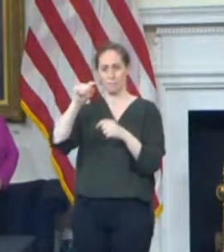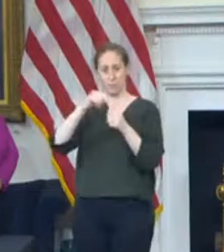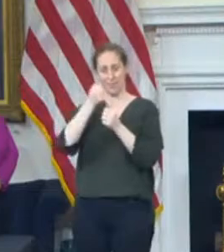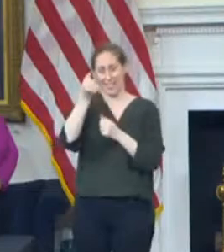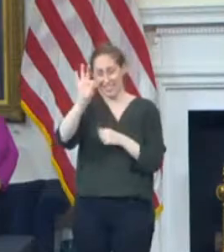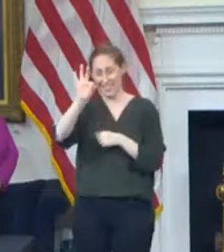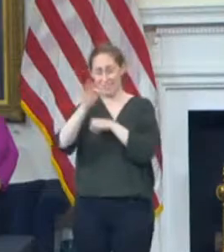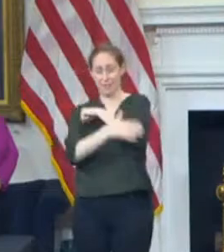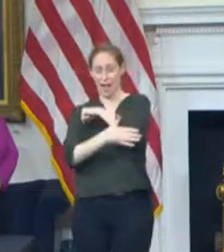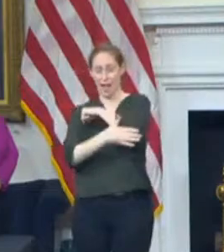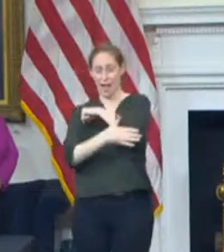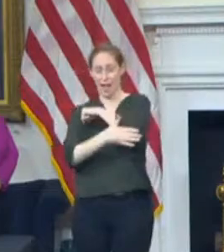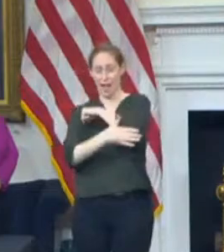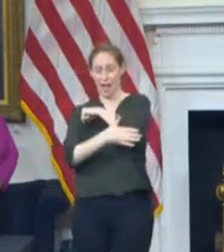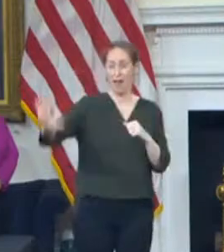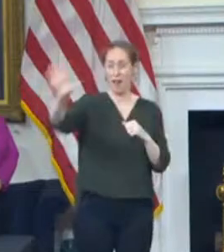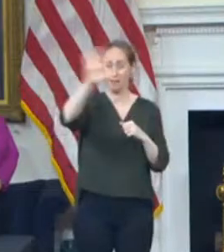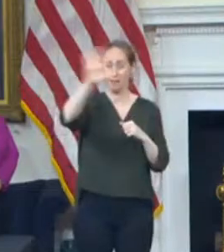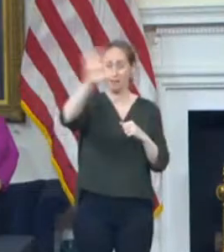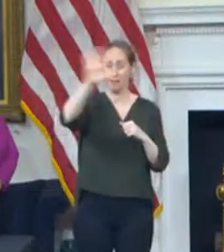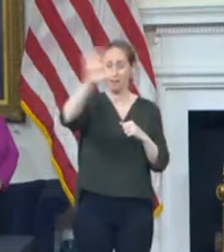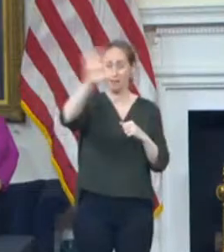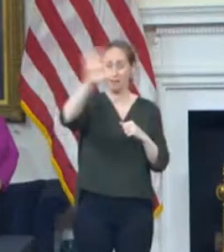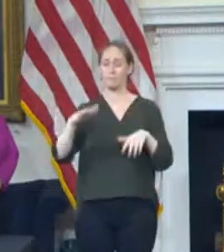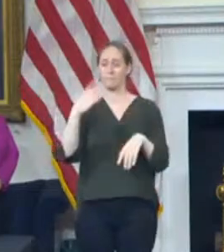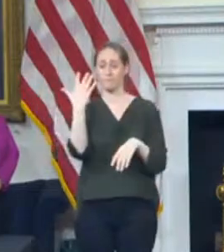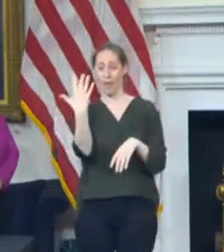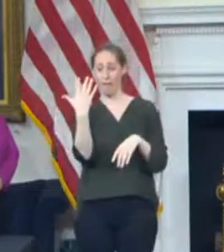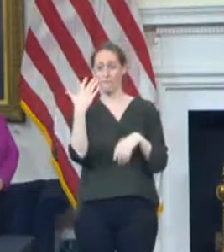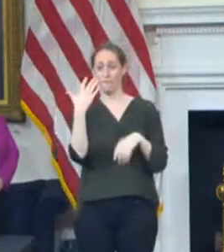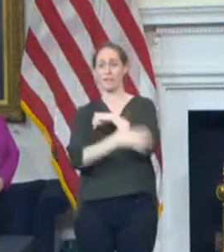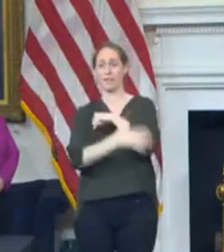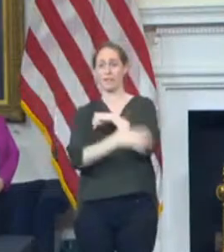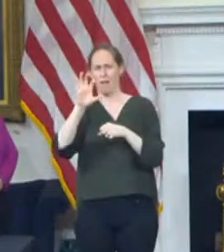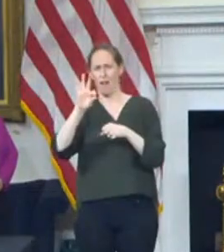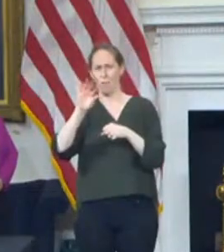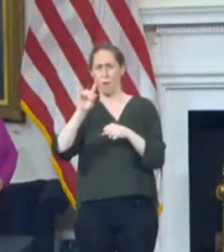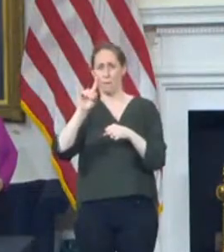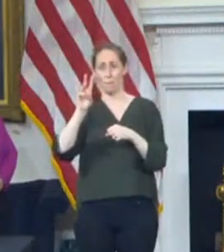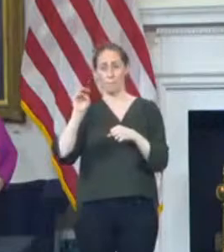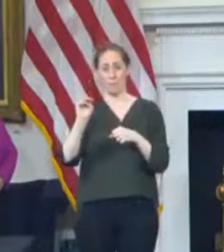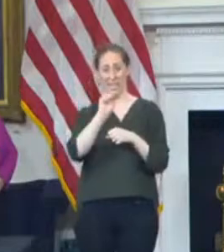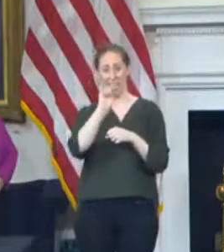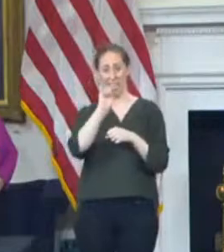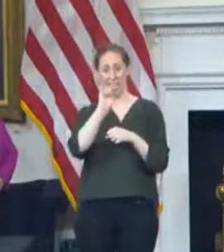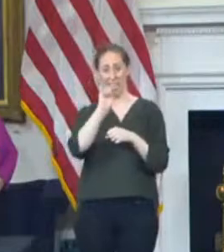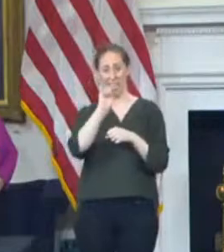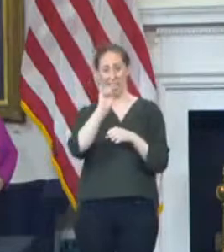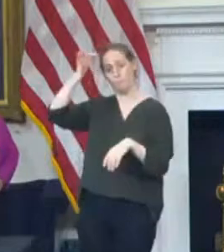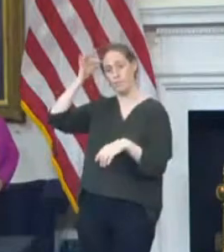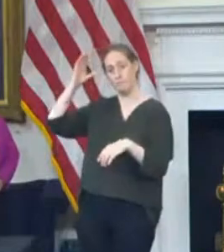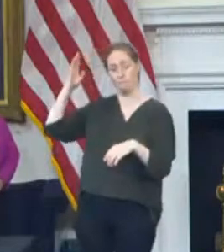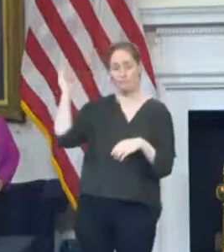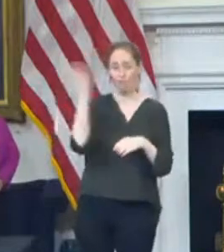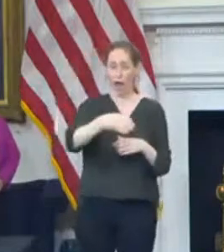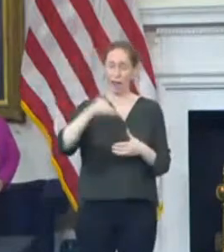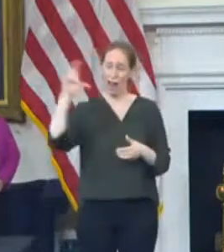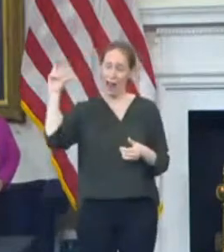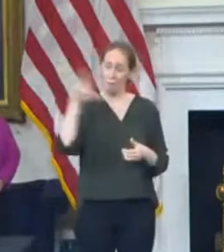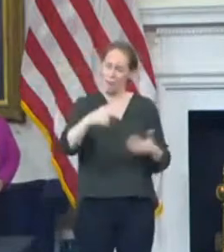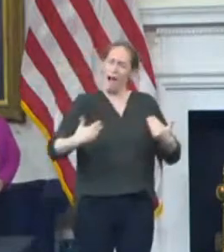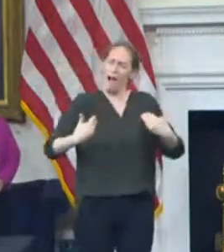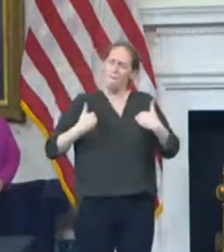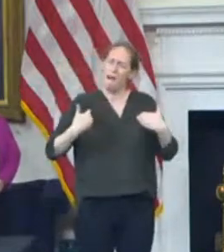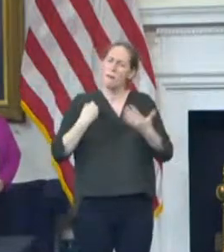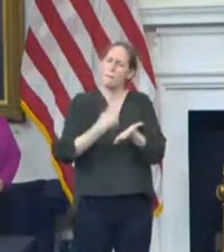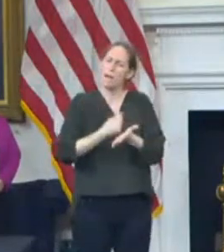counties, while the largest 5 counties received another $690 directly from the federal government in CARES Act